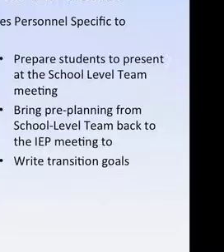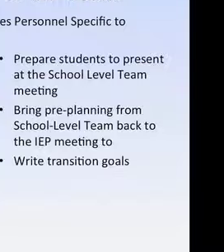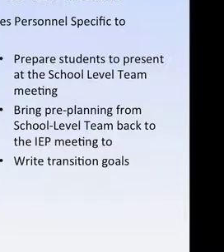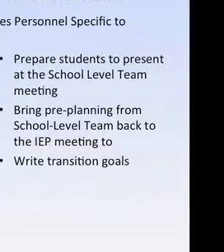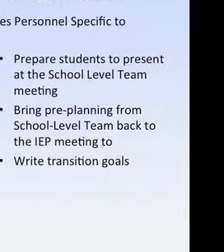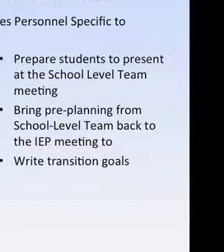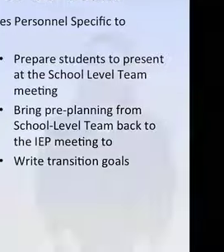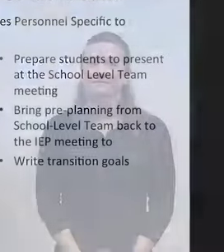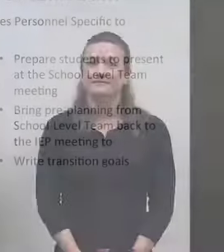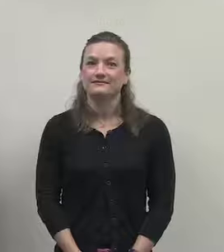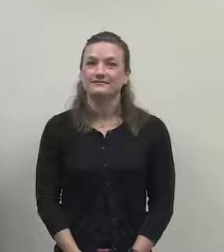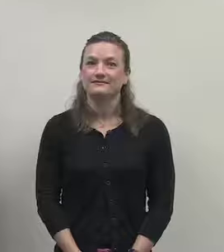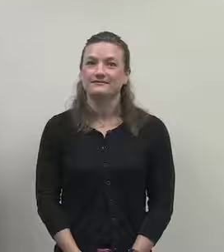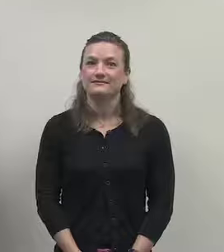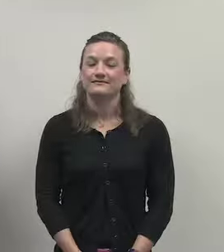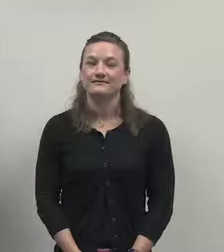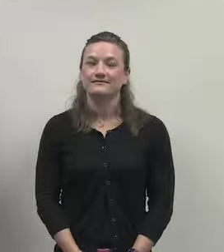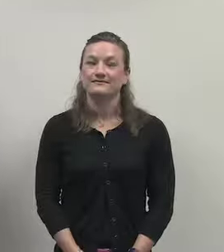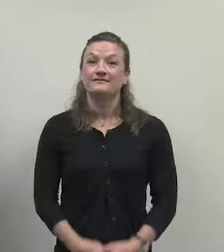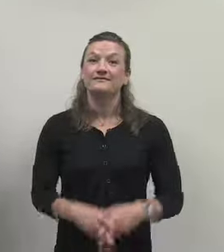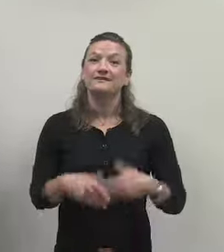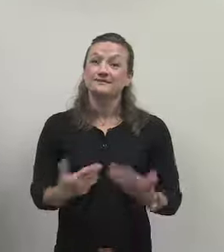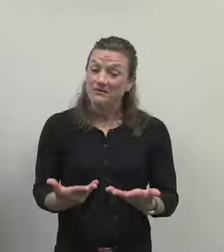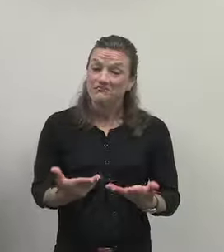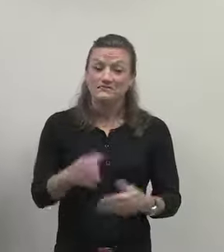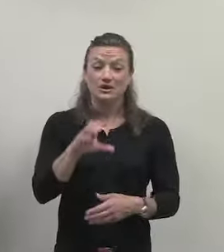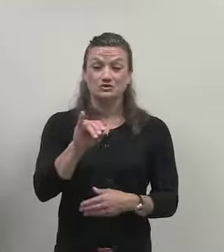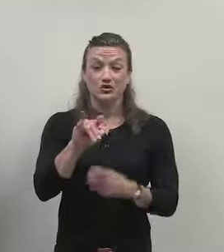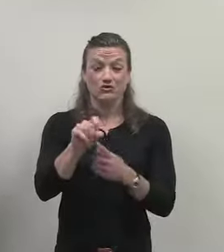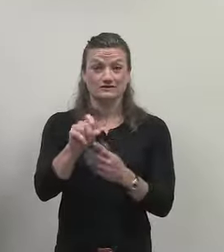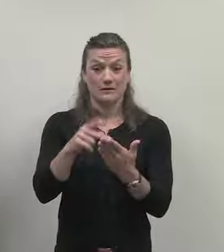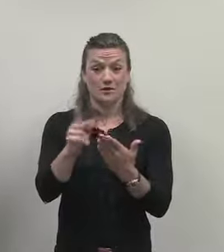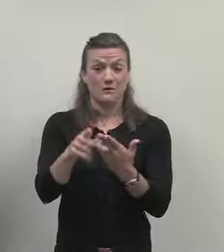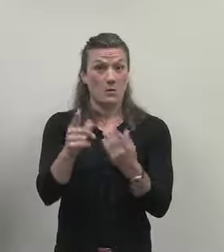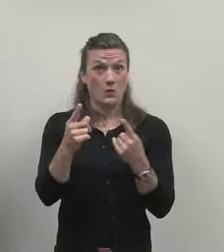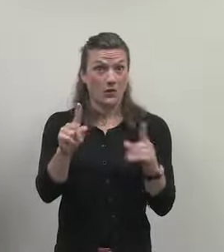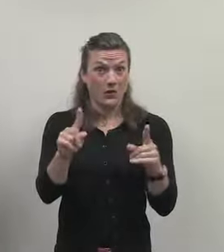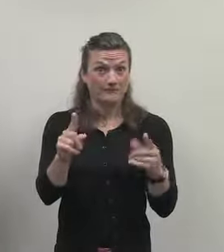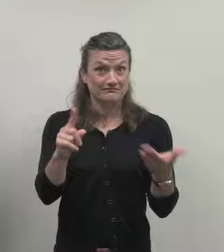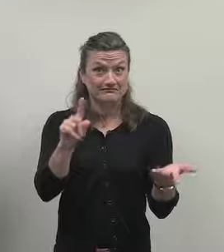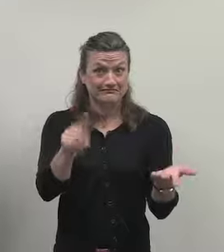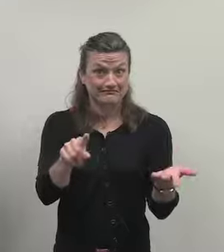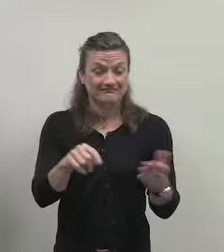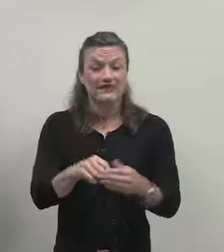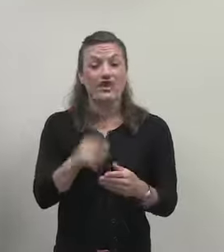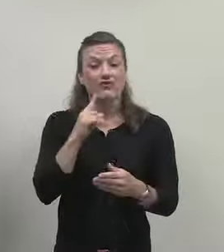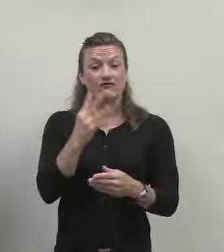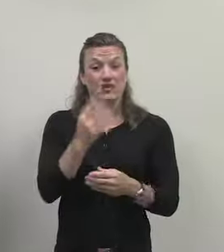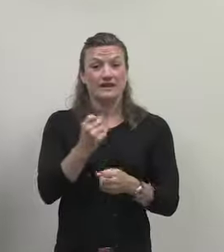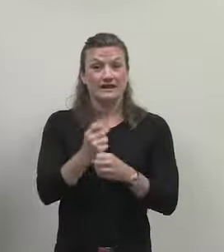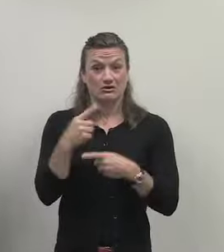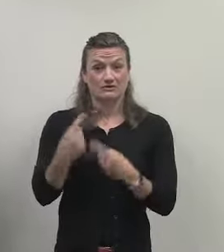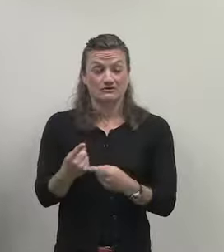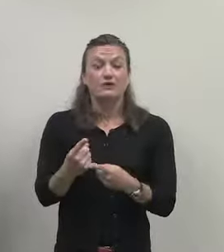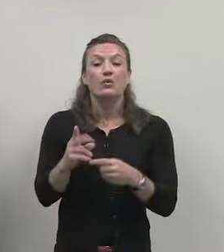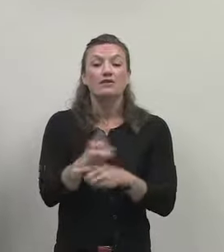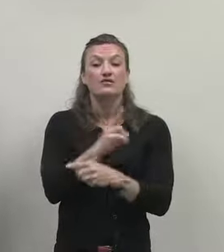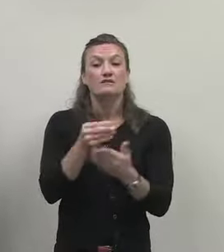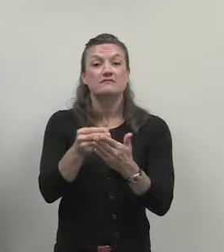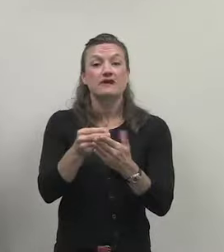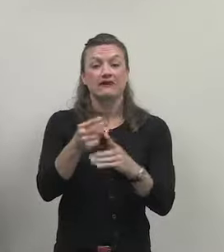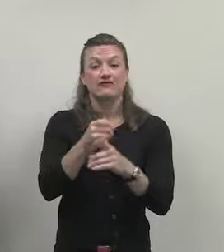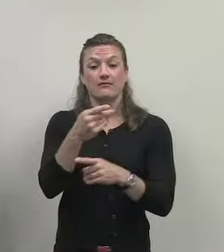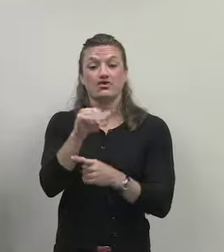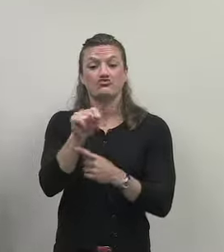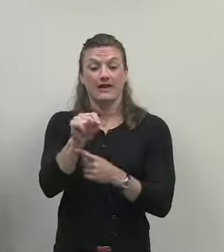So, does circles work? Well, For the last 4 years, with the help of a